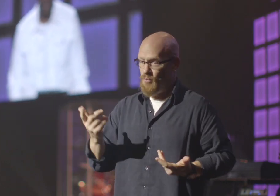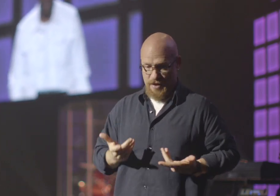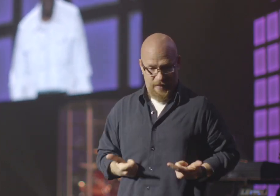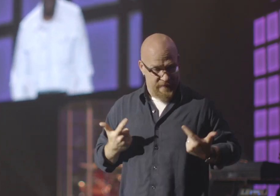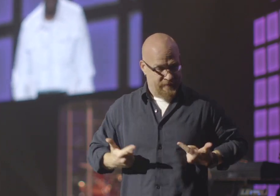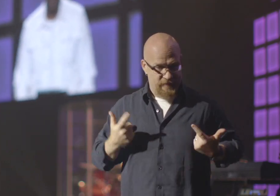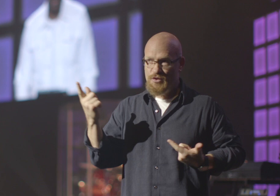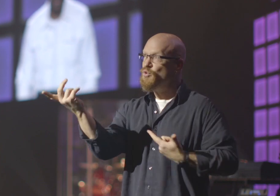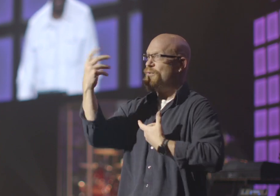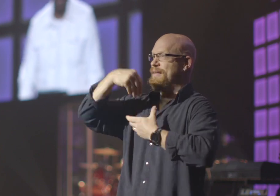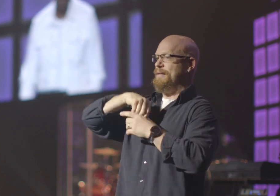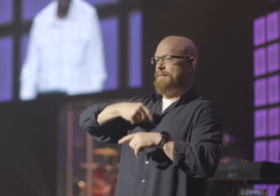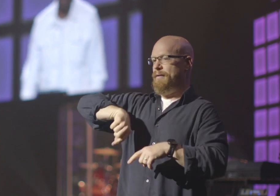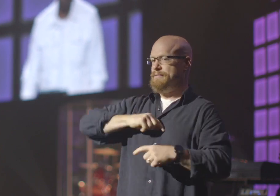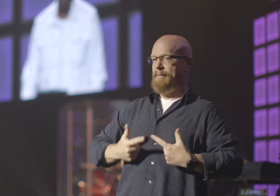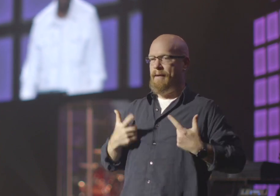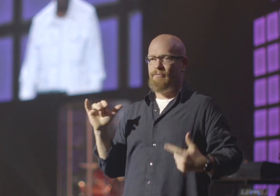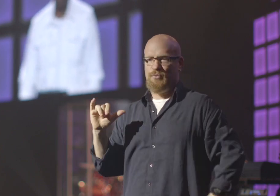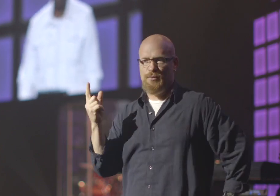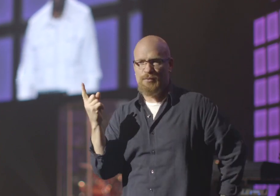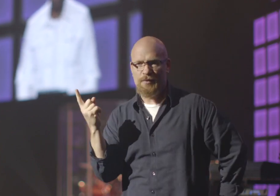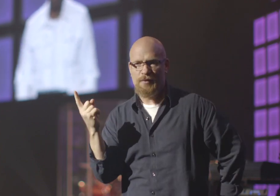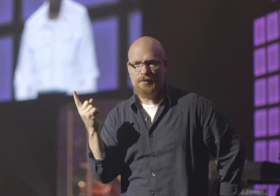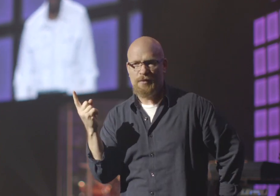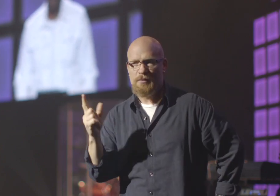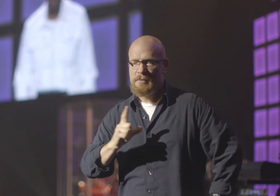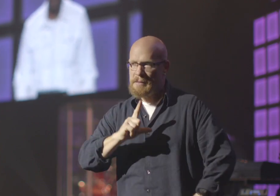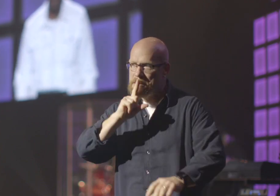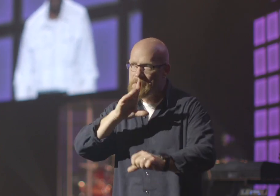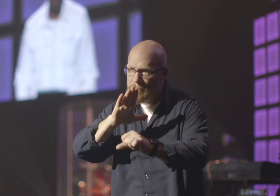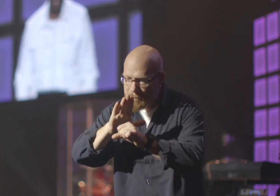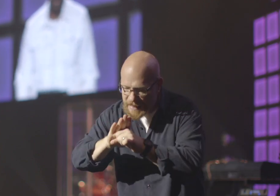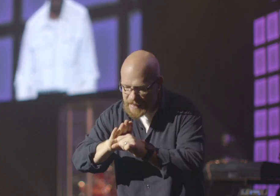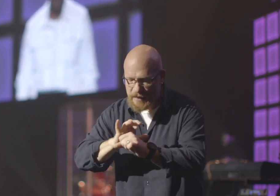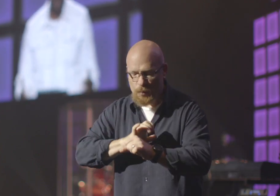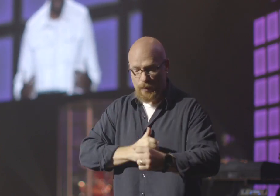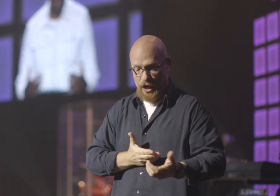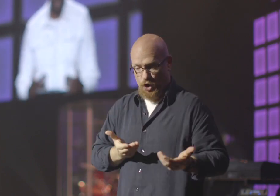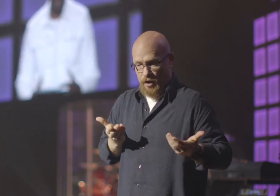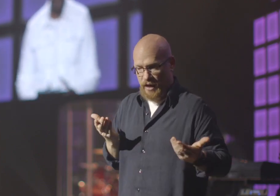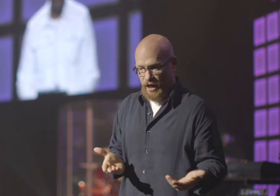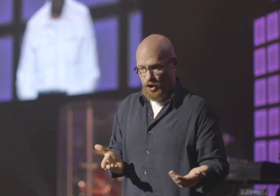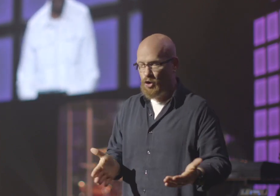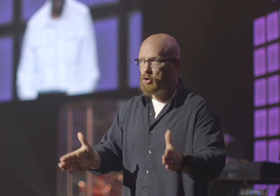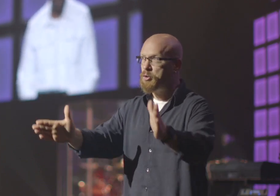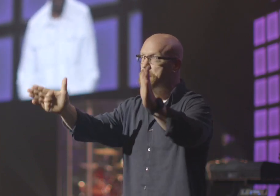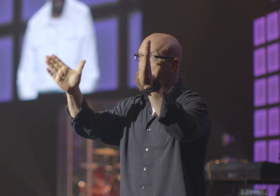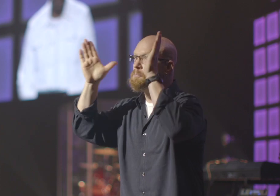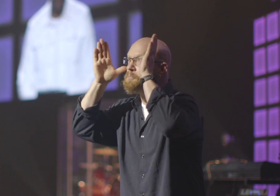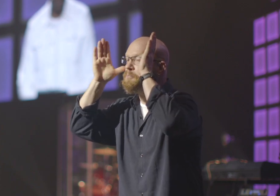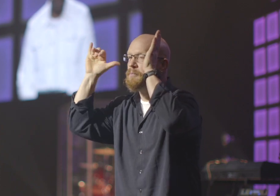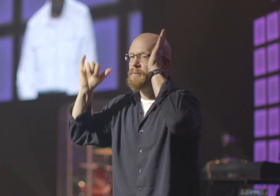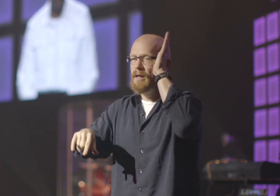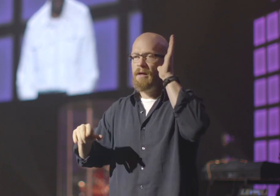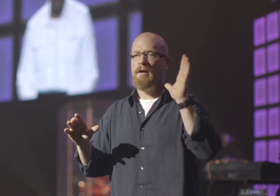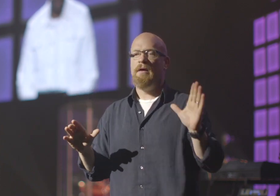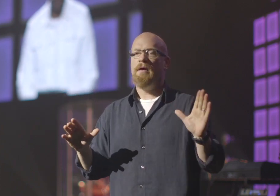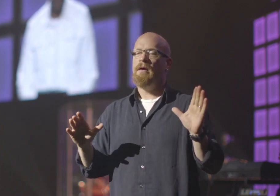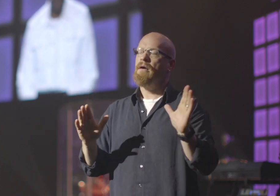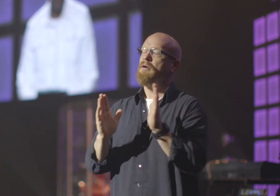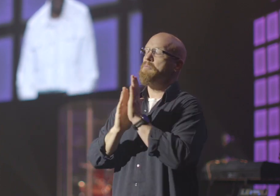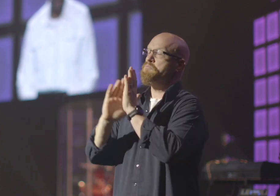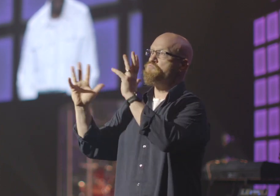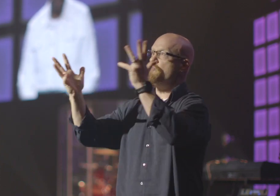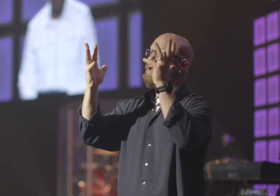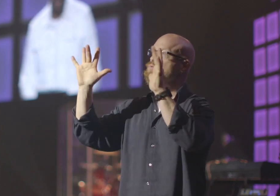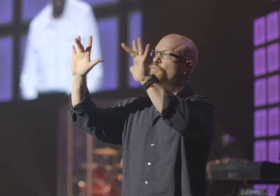us. So we thank you that you are committed to the presence that you have on the inside of us even now. And Father, we give you the praise, the glory,